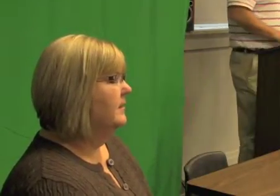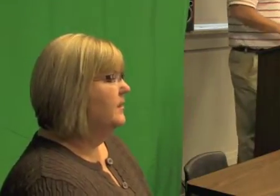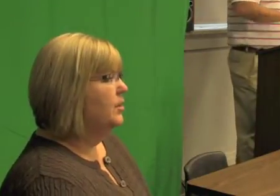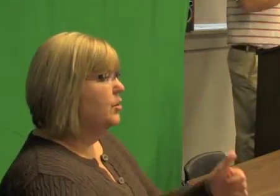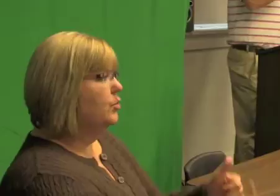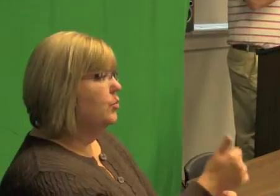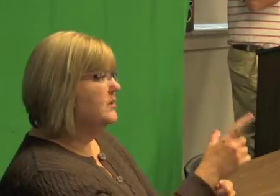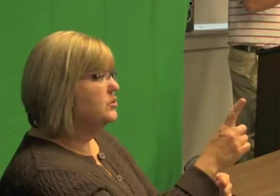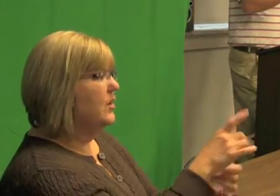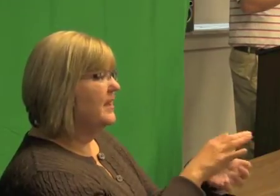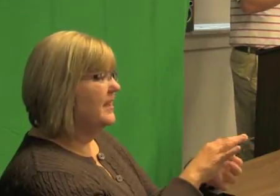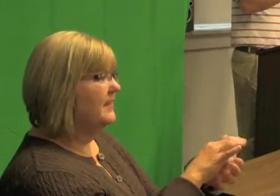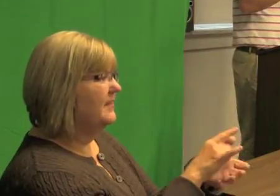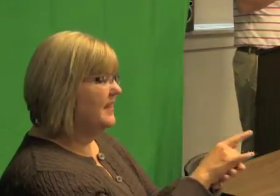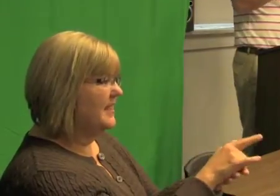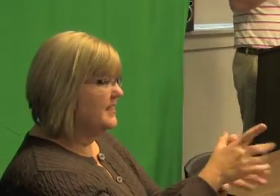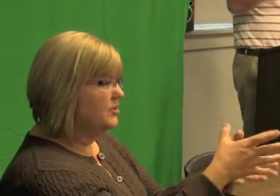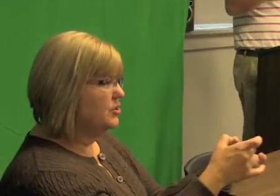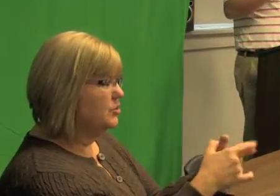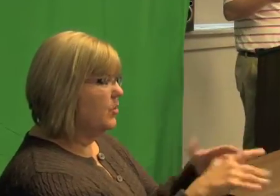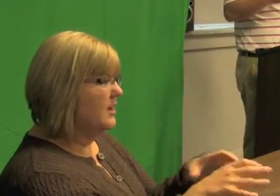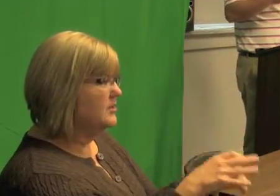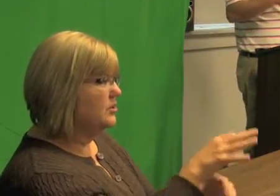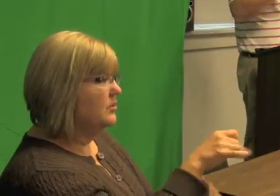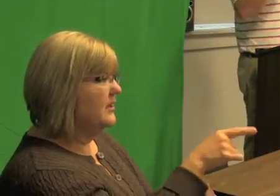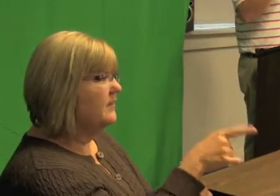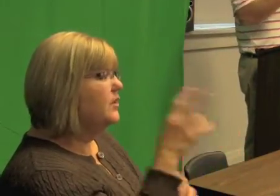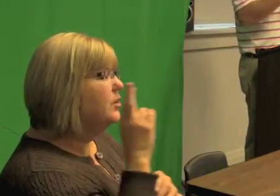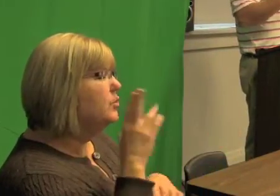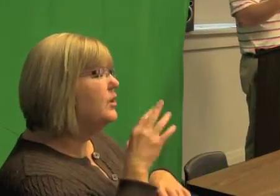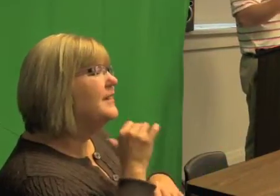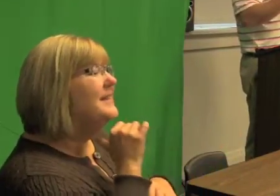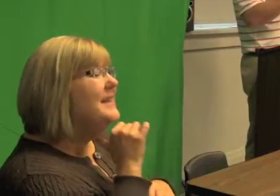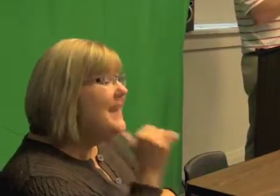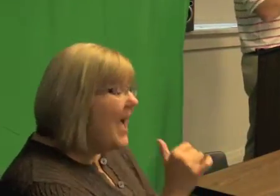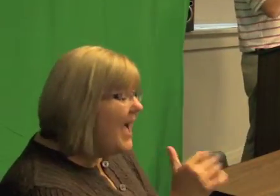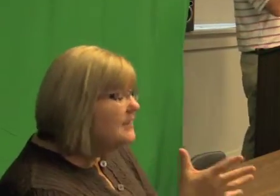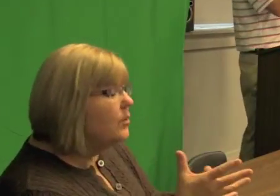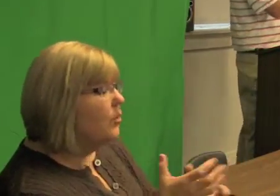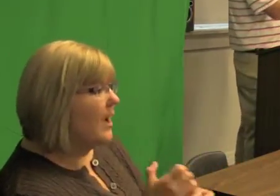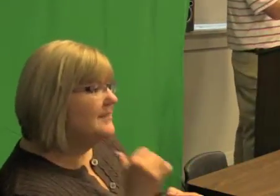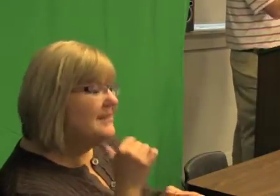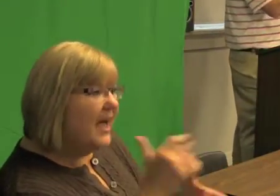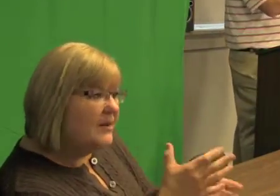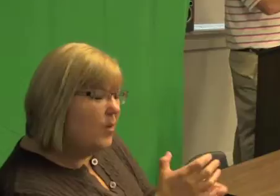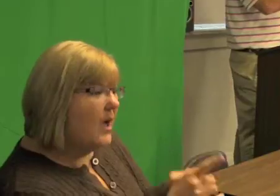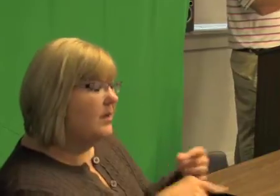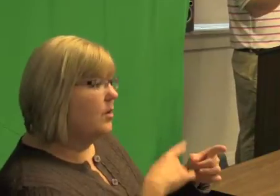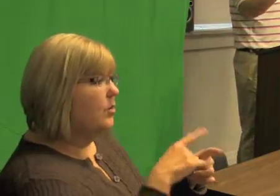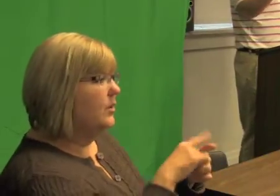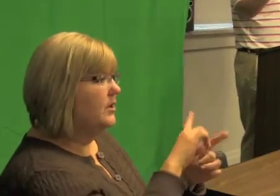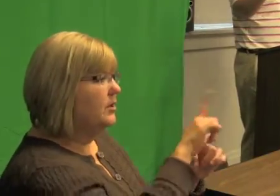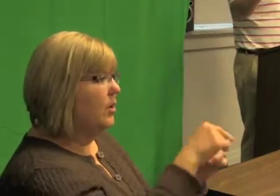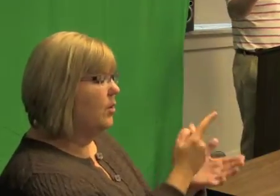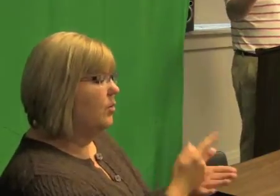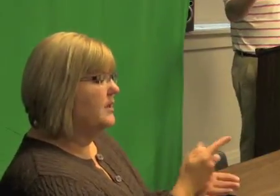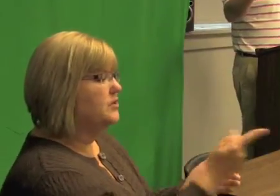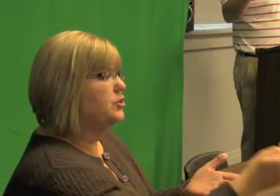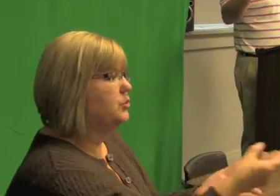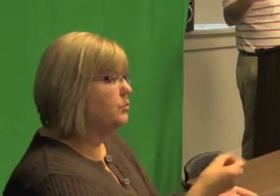Which one of these would you want to do if you were, or would you not want to do when you go in to purchase